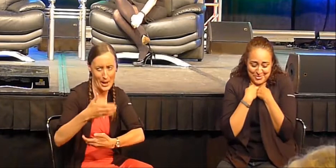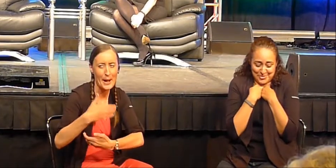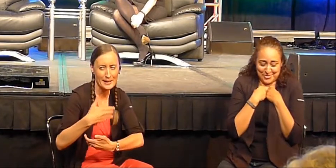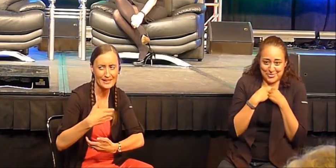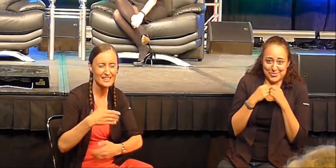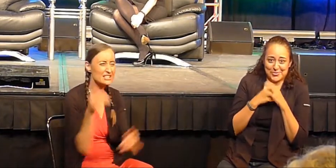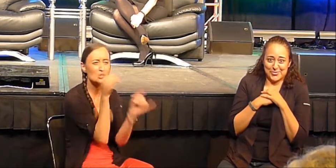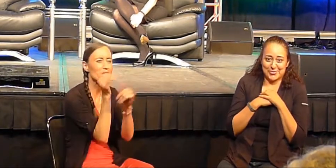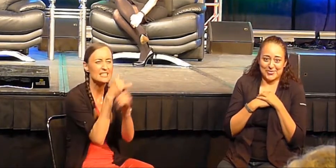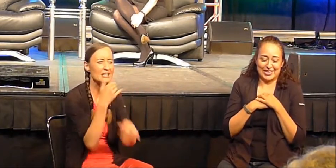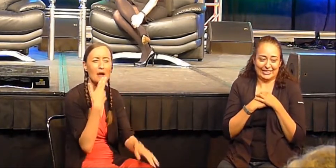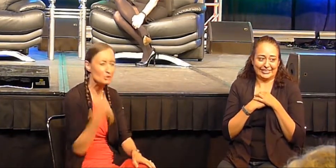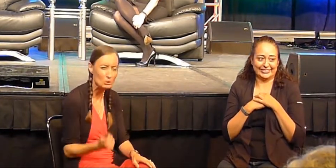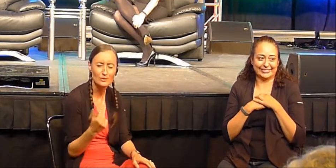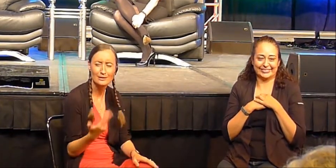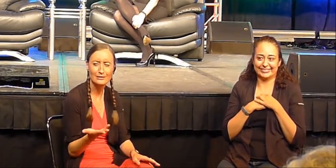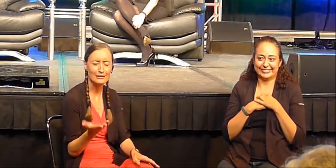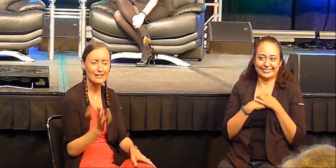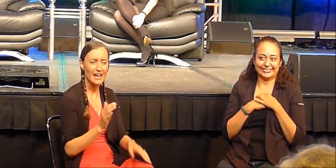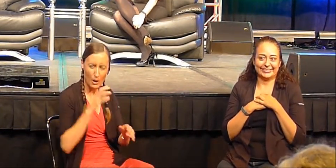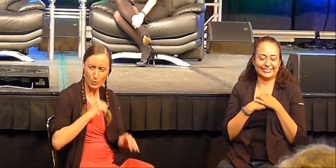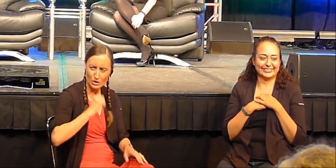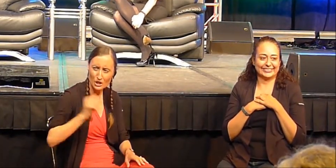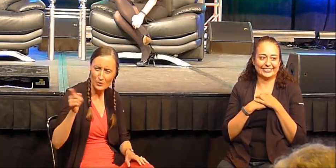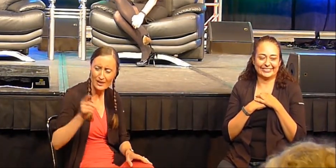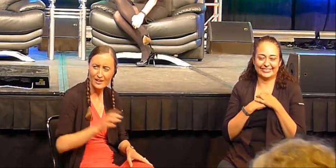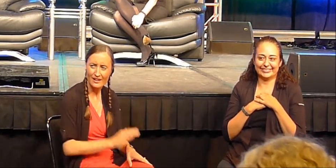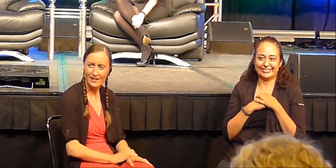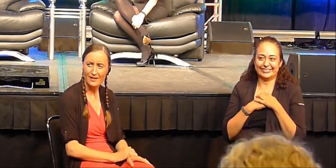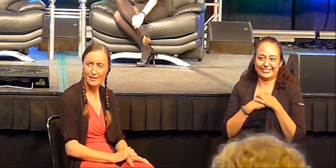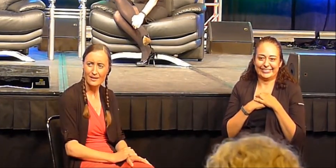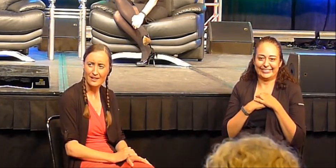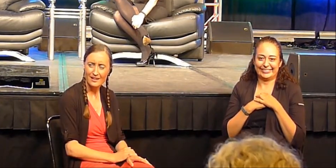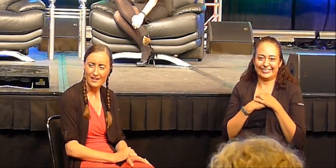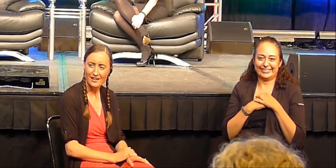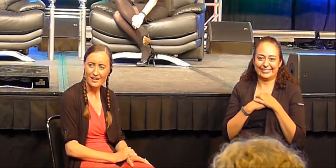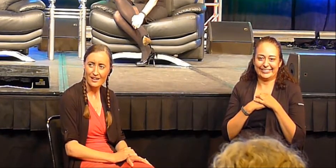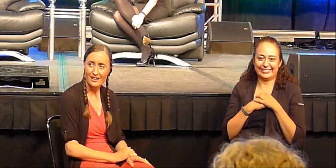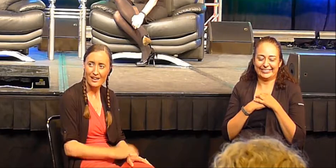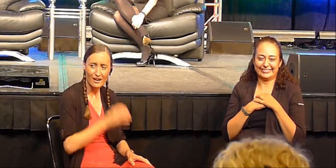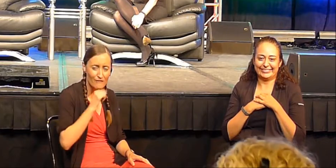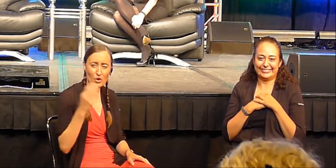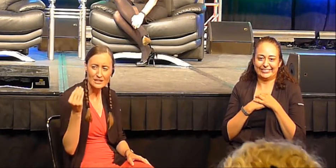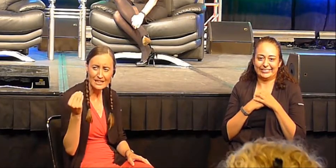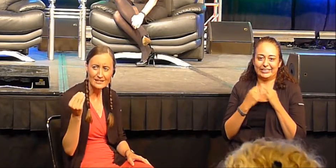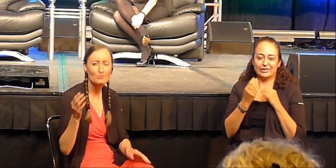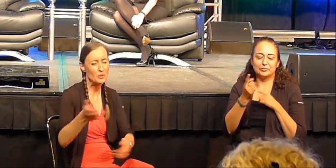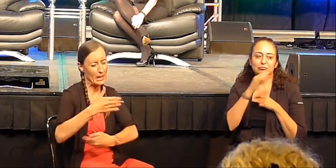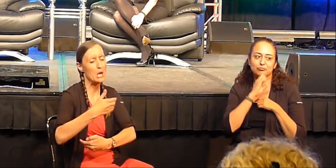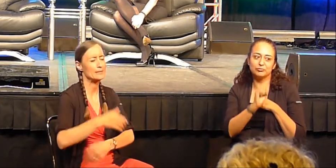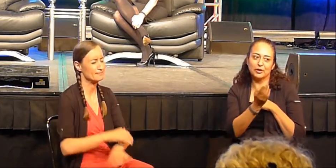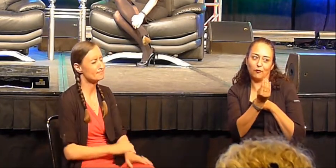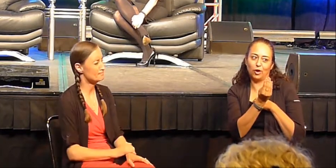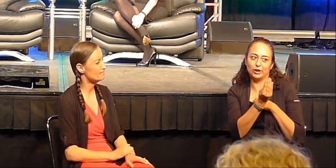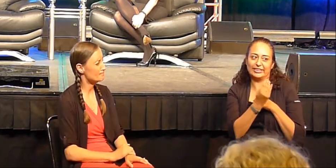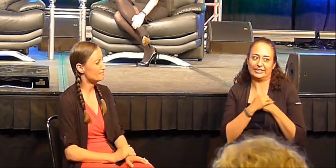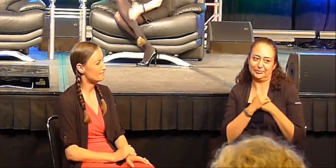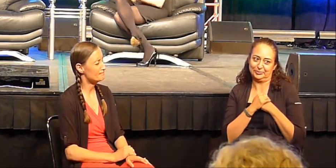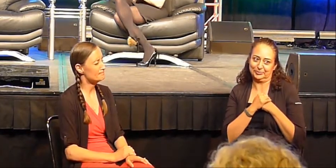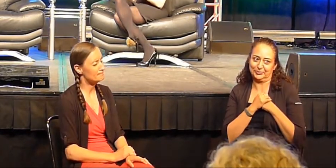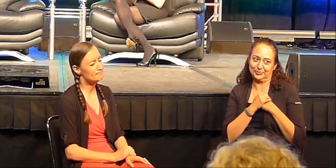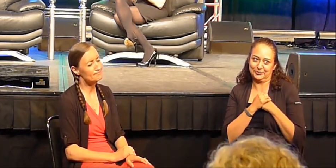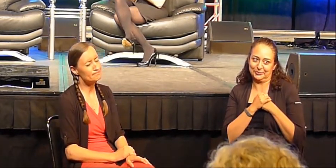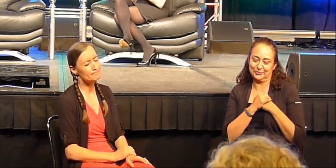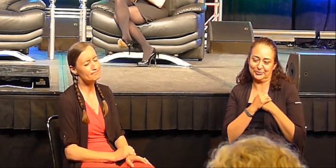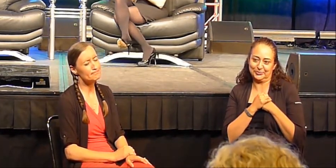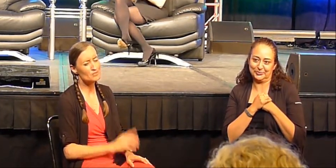It's ridiculous, how cute. What's your name? How old are you? Huh? 14, you get a hug right now. What's